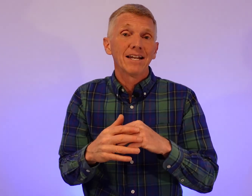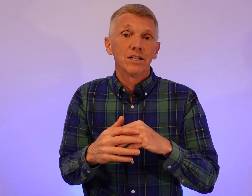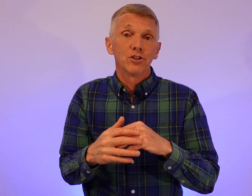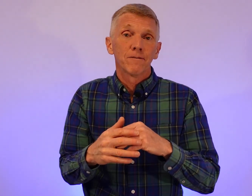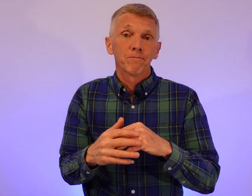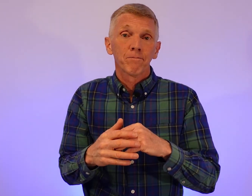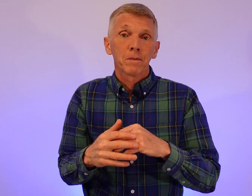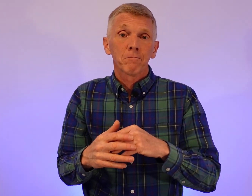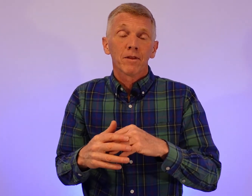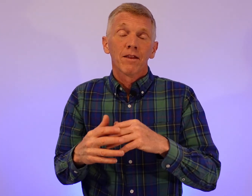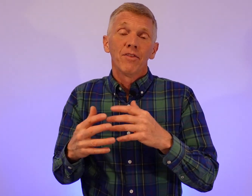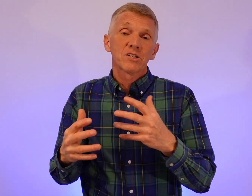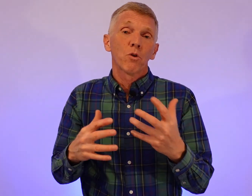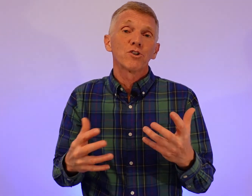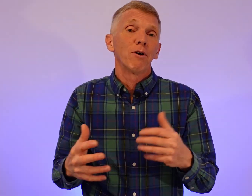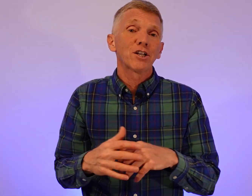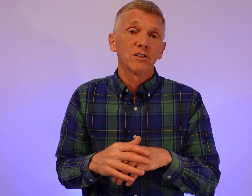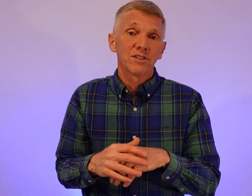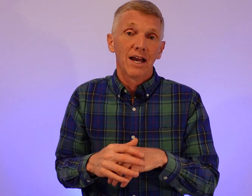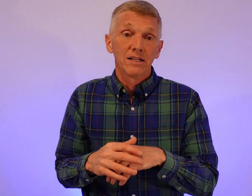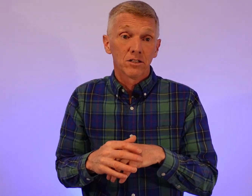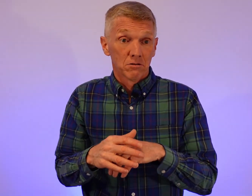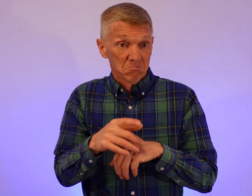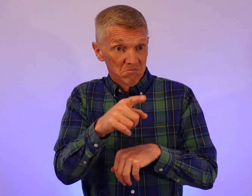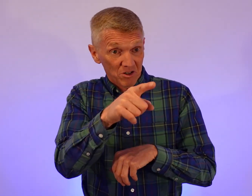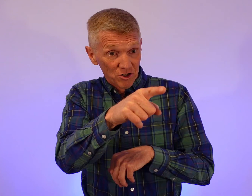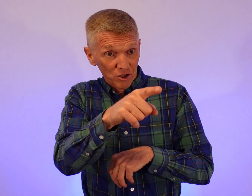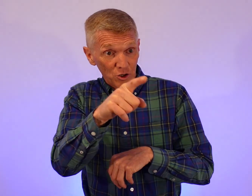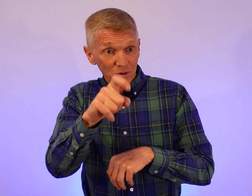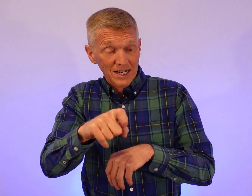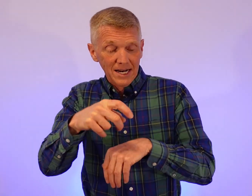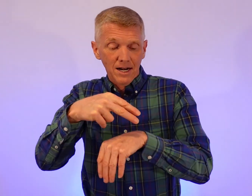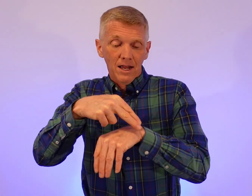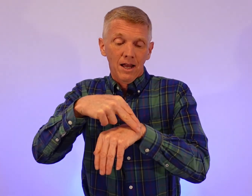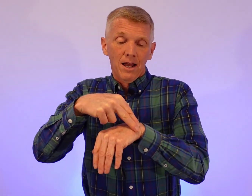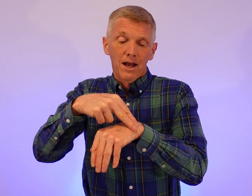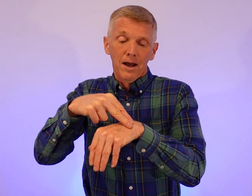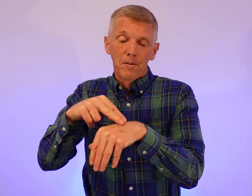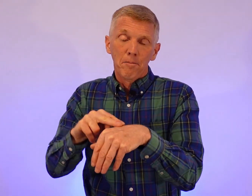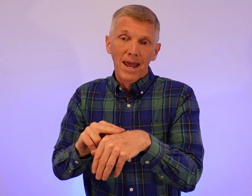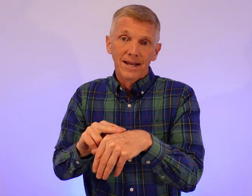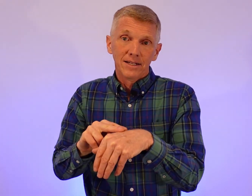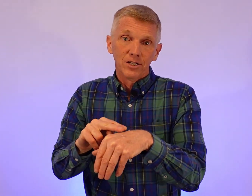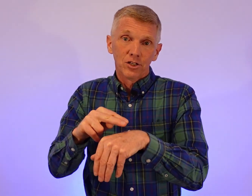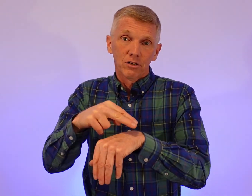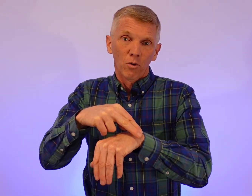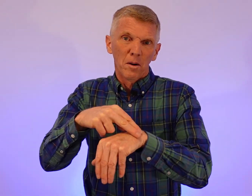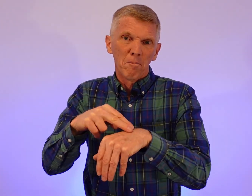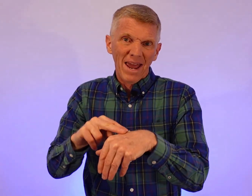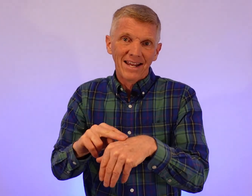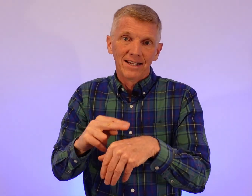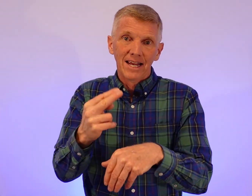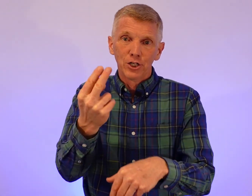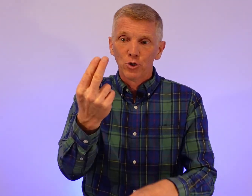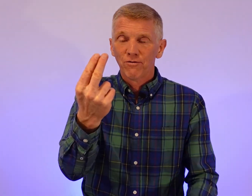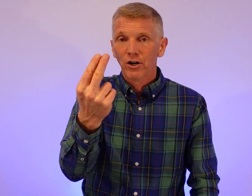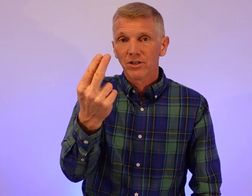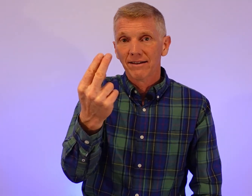bandage? This is one of those directional signs. Do you need a bandage or a Band-Aid? Two fingers like